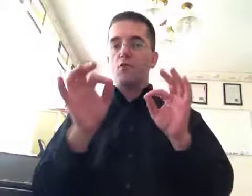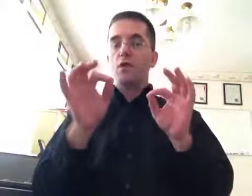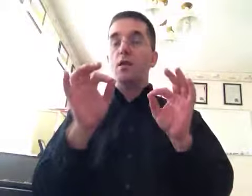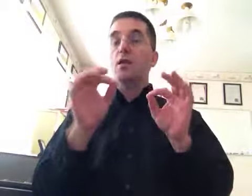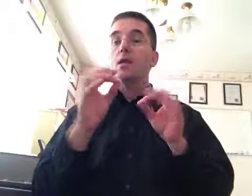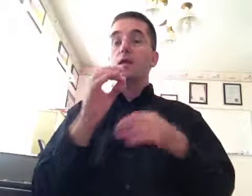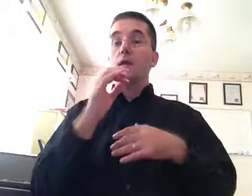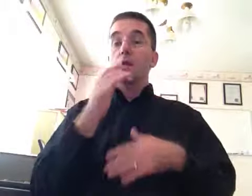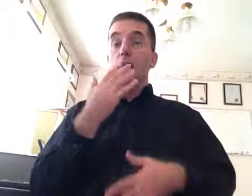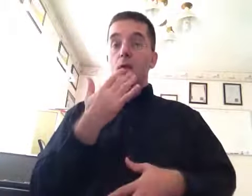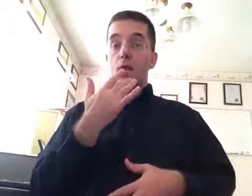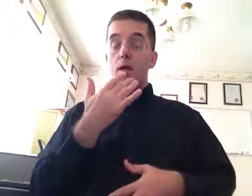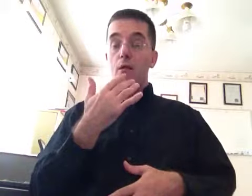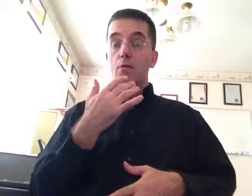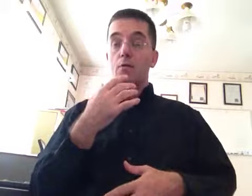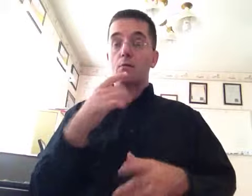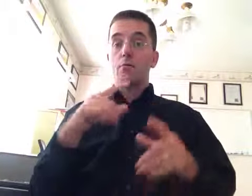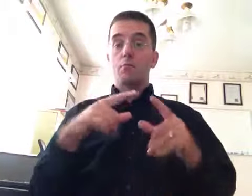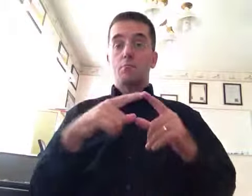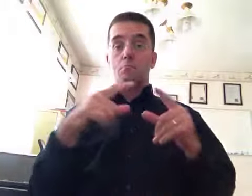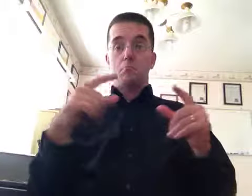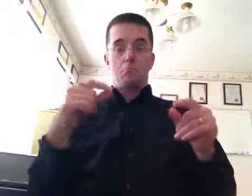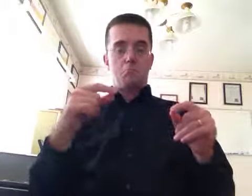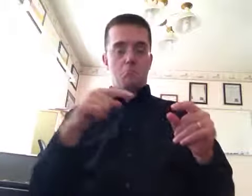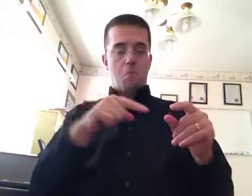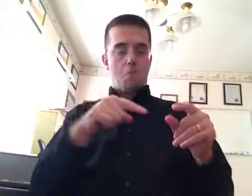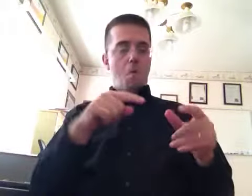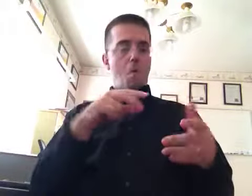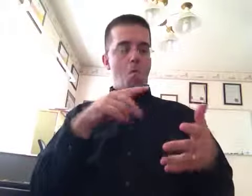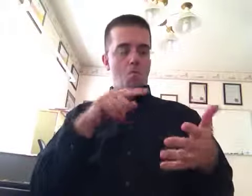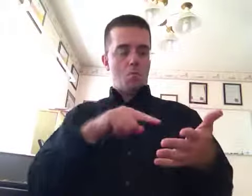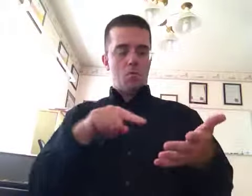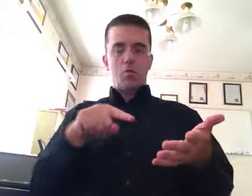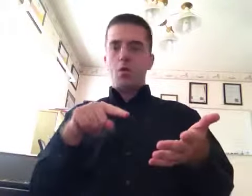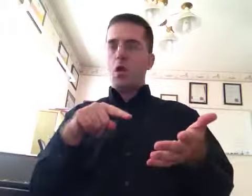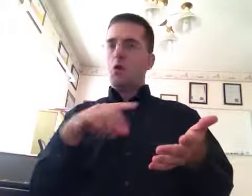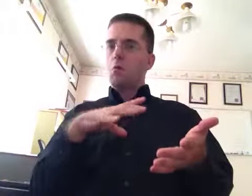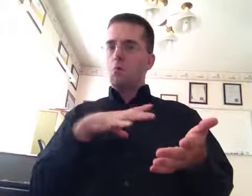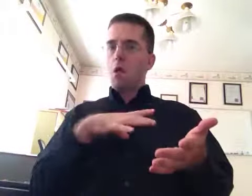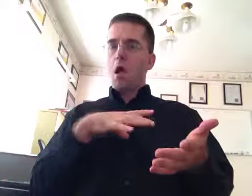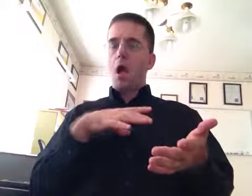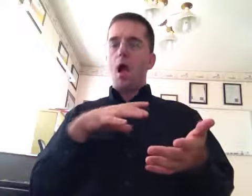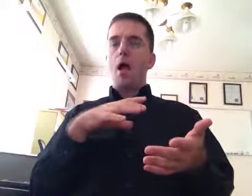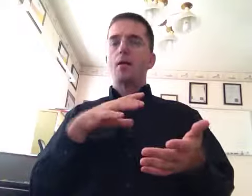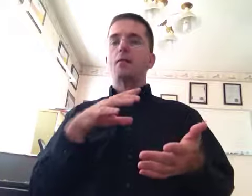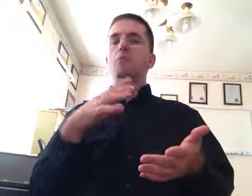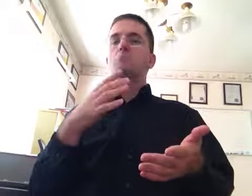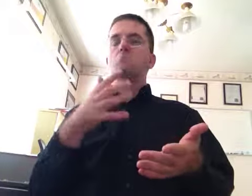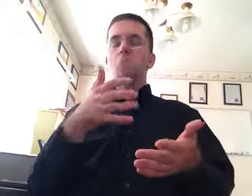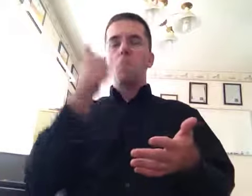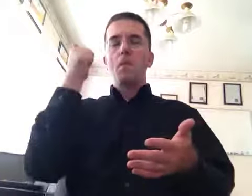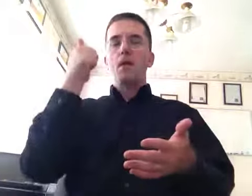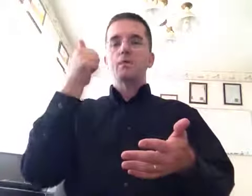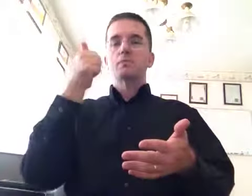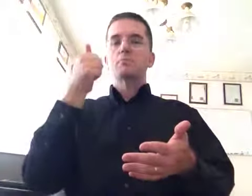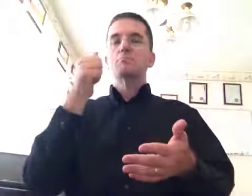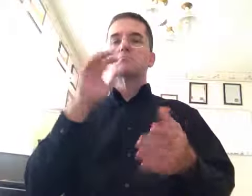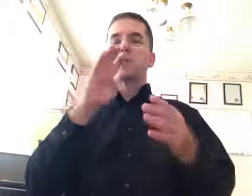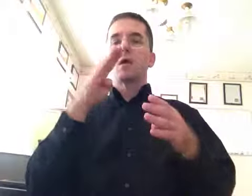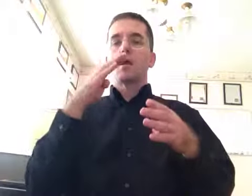no sales tax in most states. Their prices crush Home Depot and Lowe's. The best of the best. Question comes